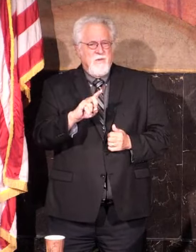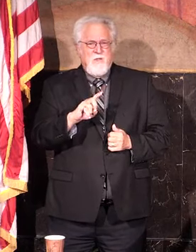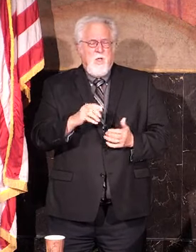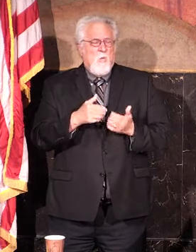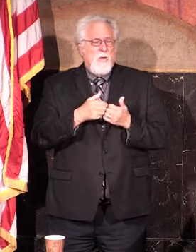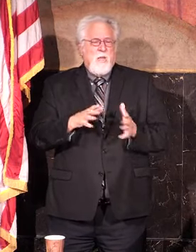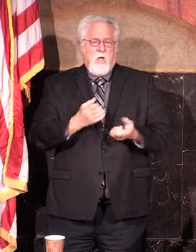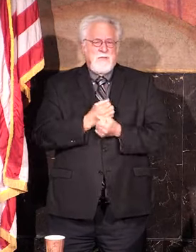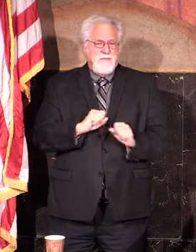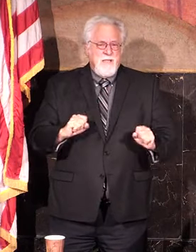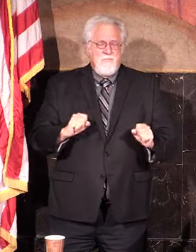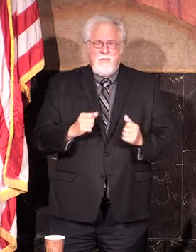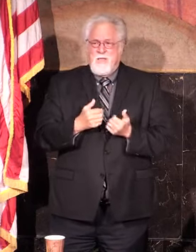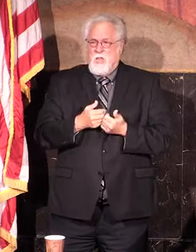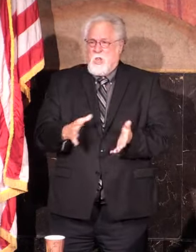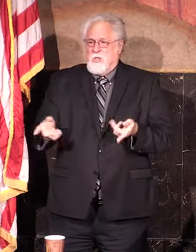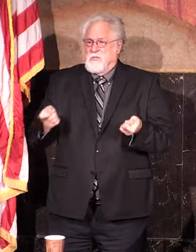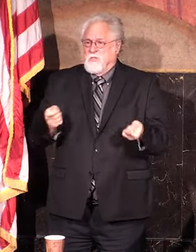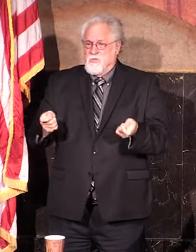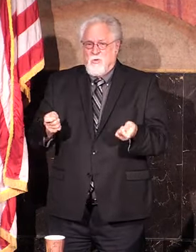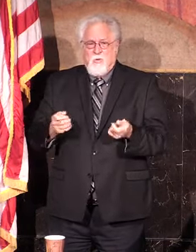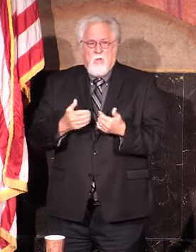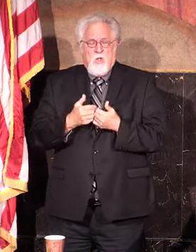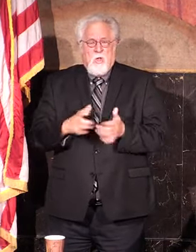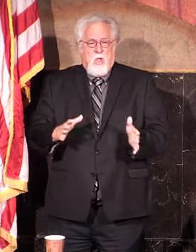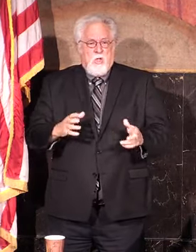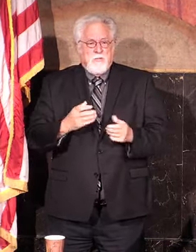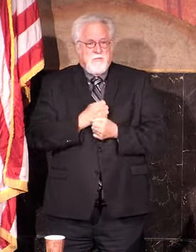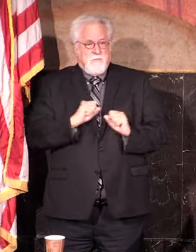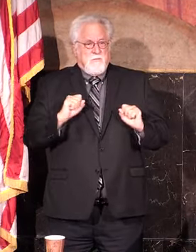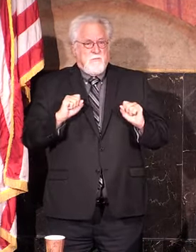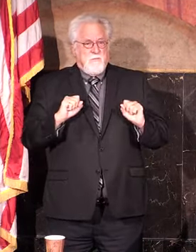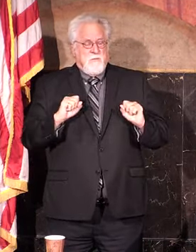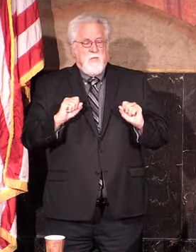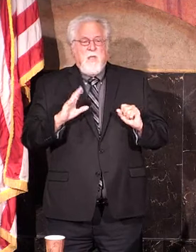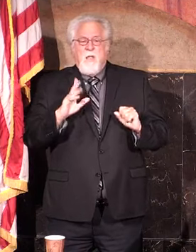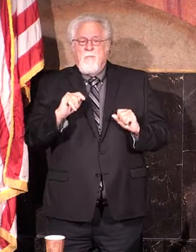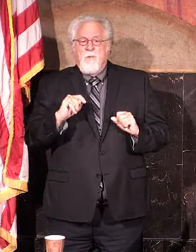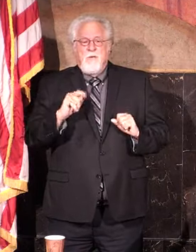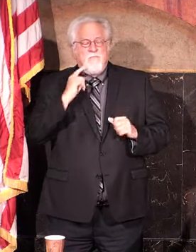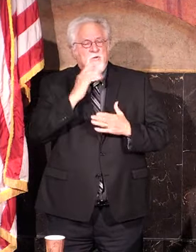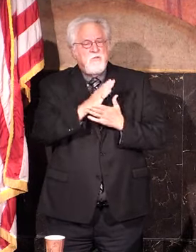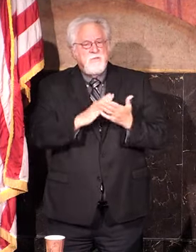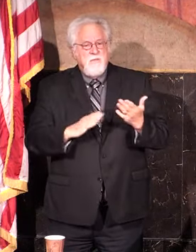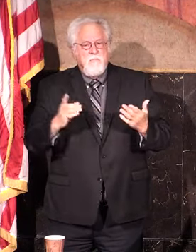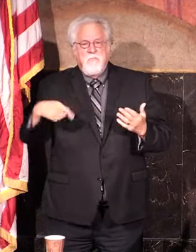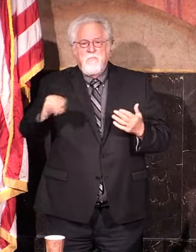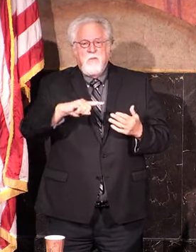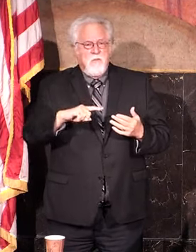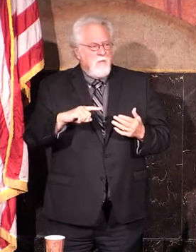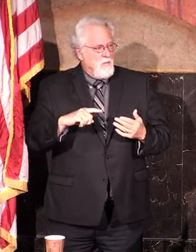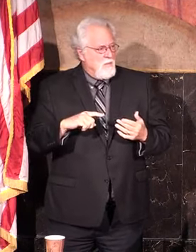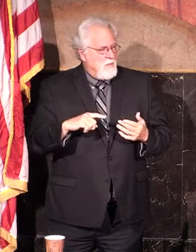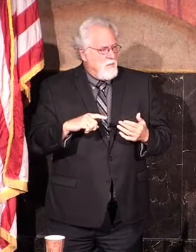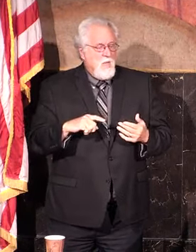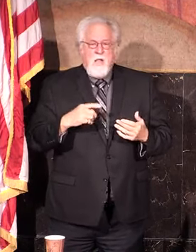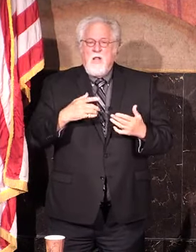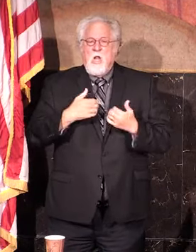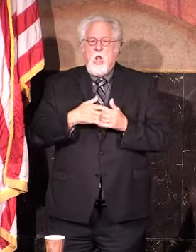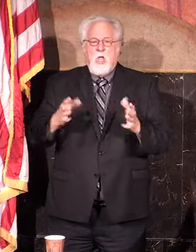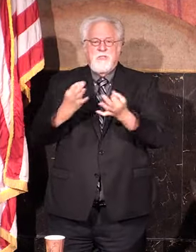safety, our sense of control, our sense of security maybe. And for some, they feel they've lost their sense of freedom.